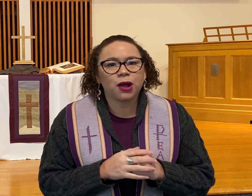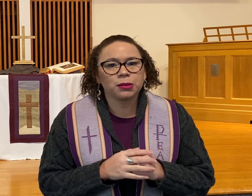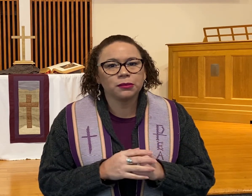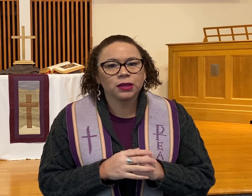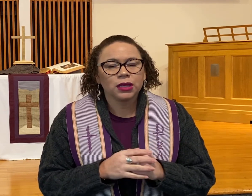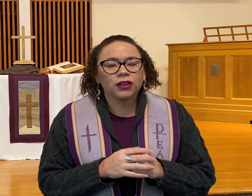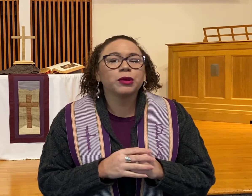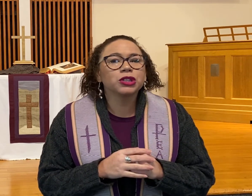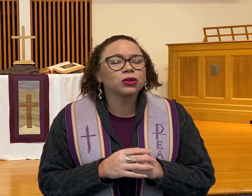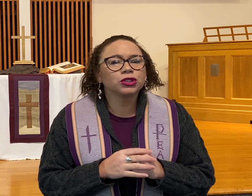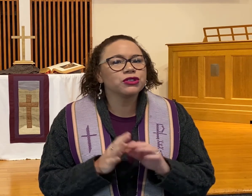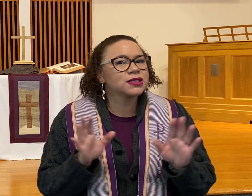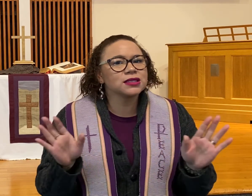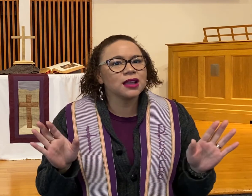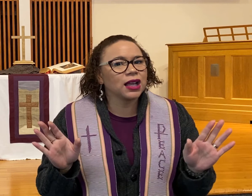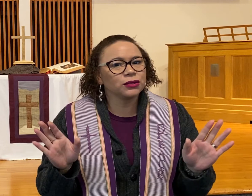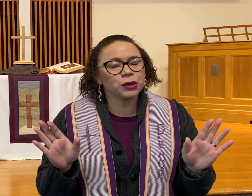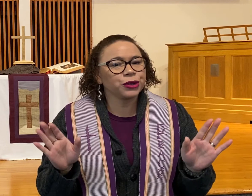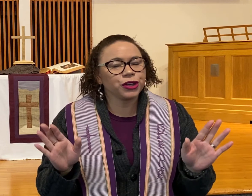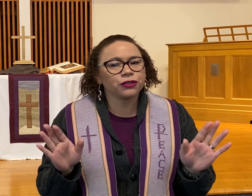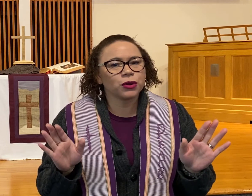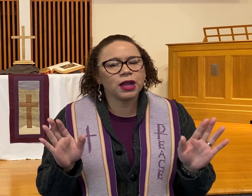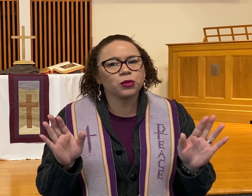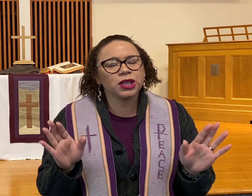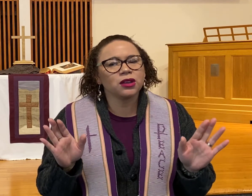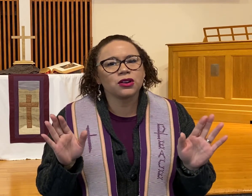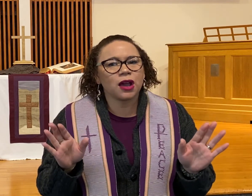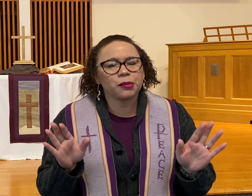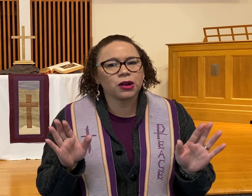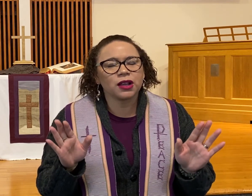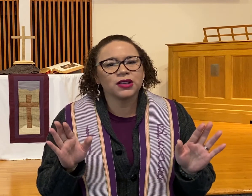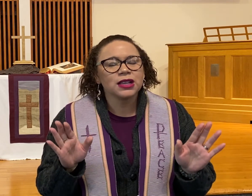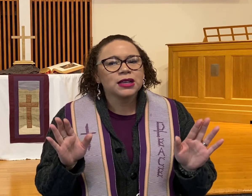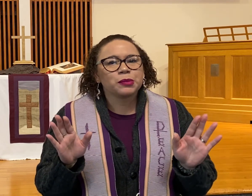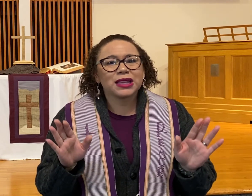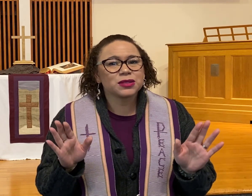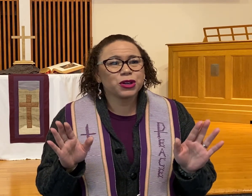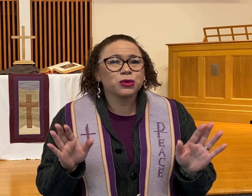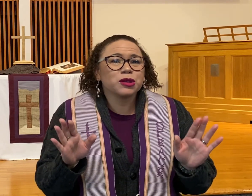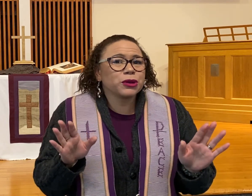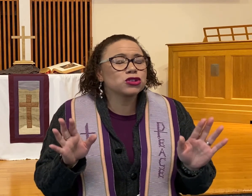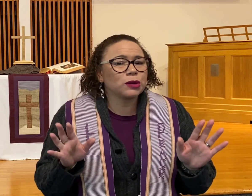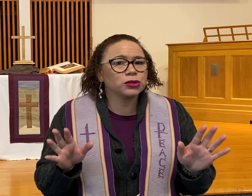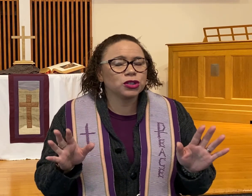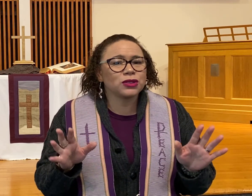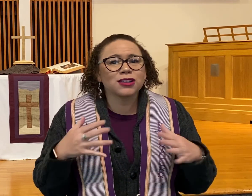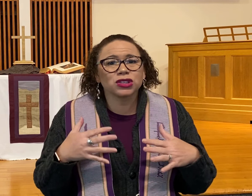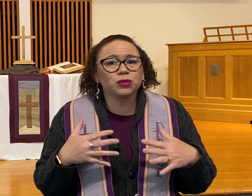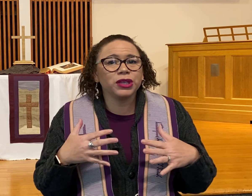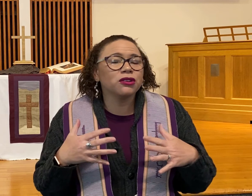problem. If we would have told her, this is not what we're here for, and we are not part of a place where you can bring troubled youth. Actually, we don't